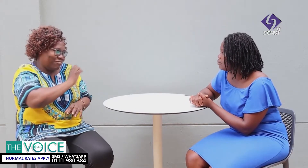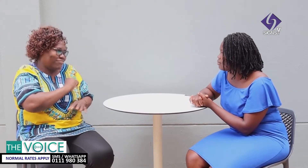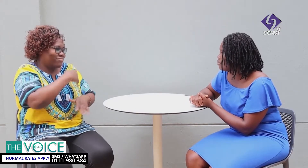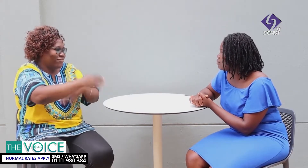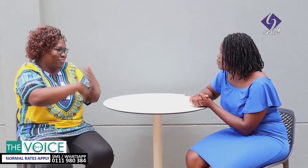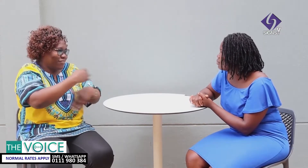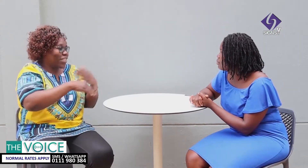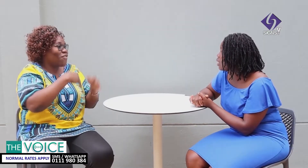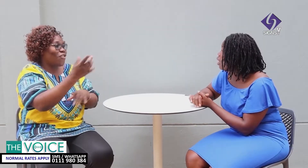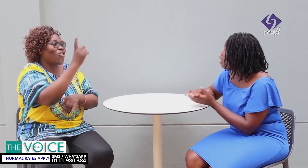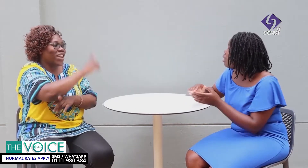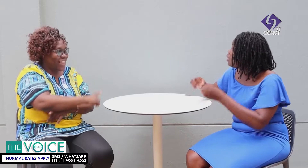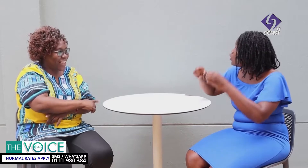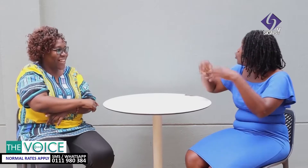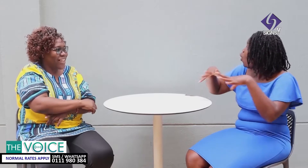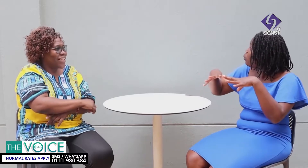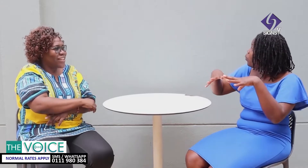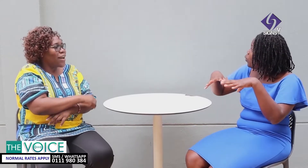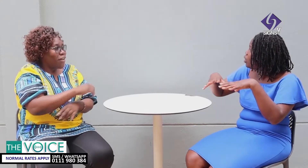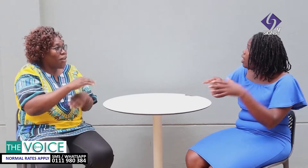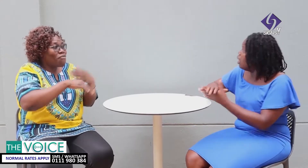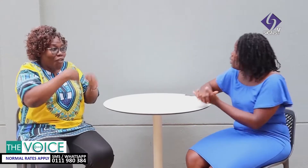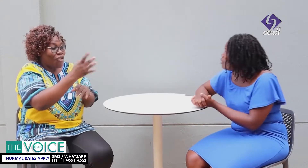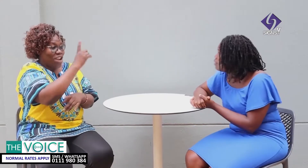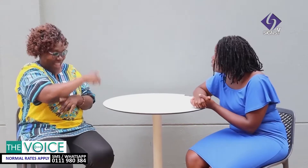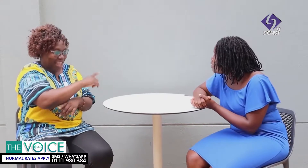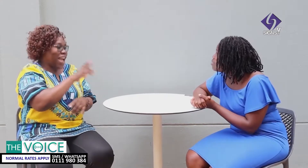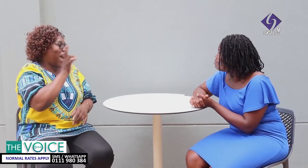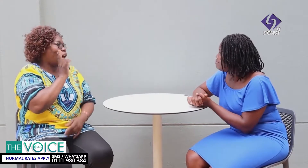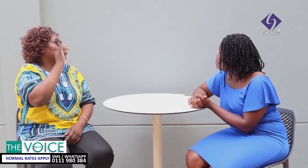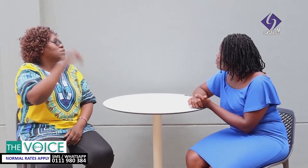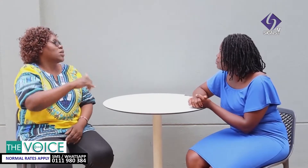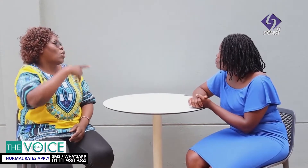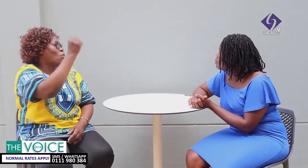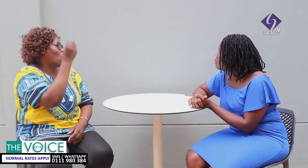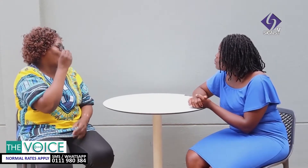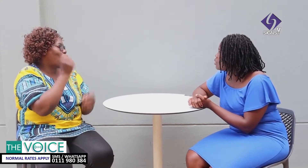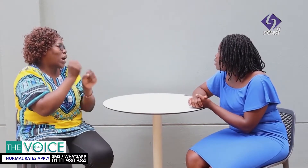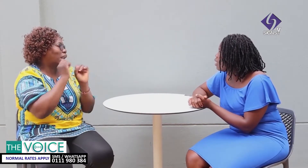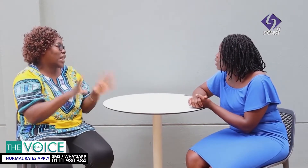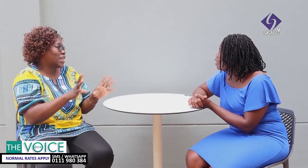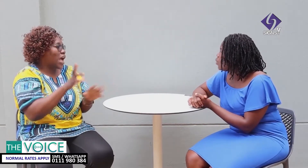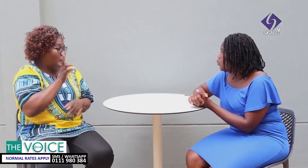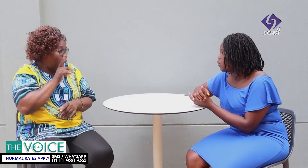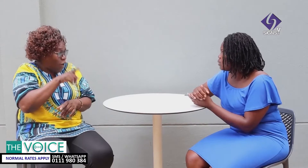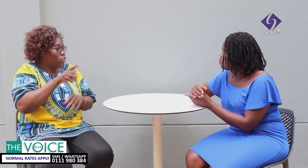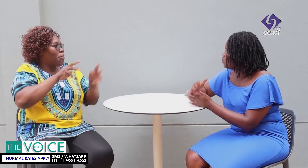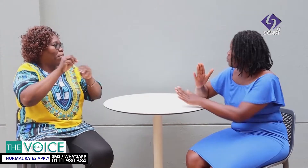just decided to stay home. And the next day, morning, or I decided to have some patience. He was guarding you? Did you